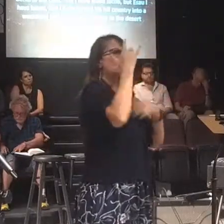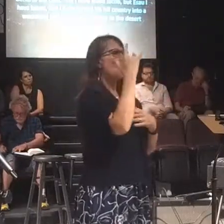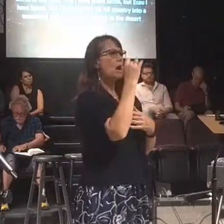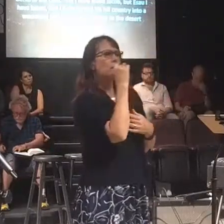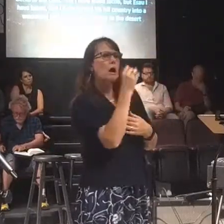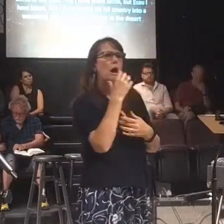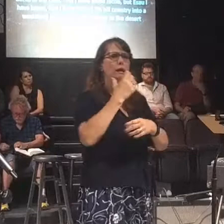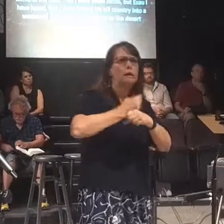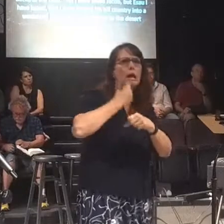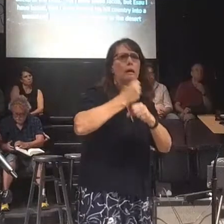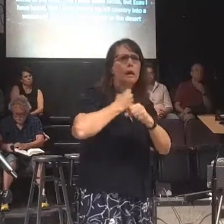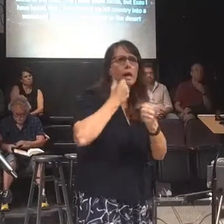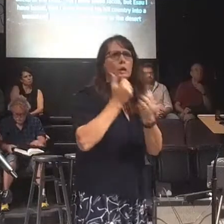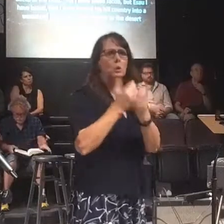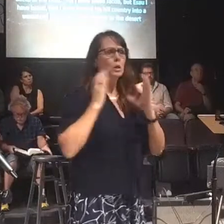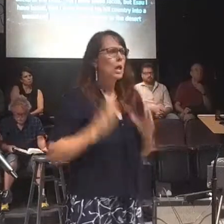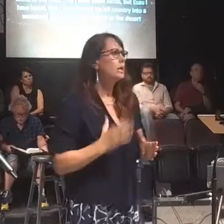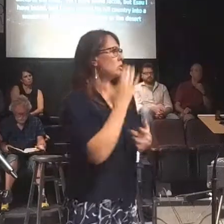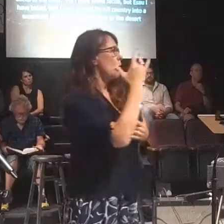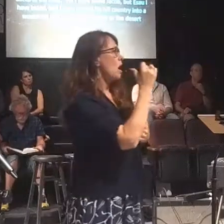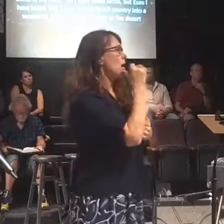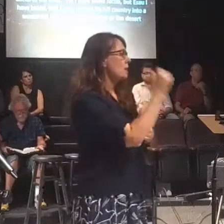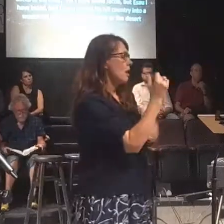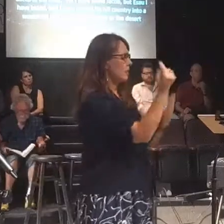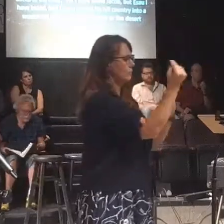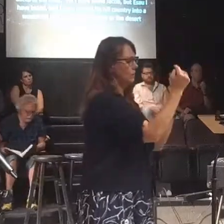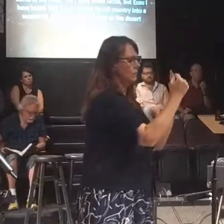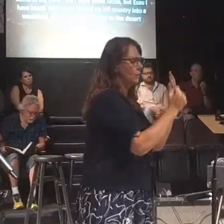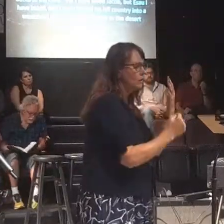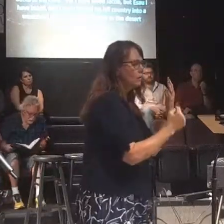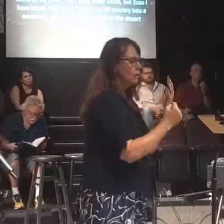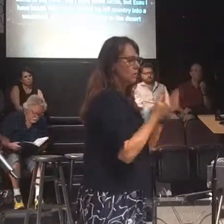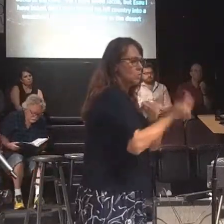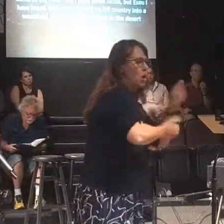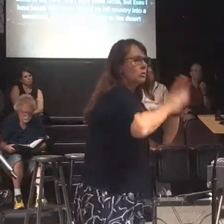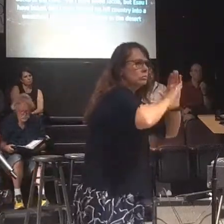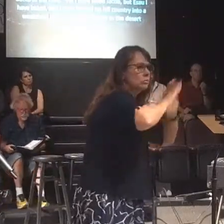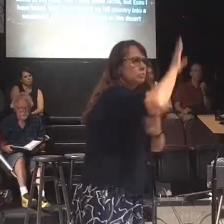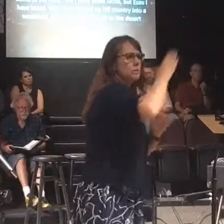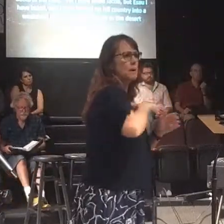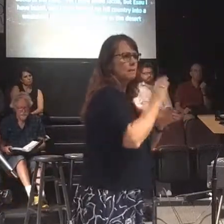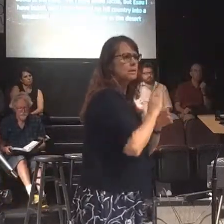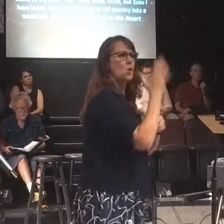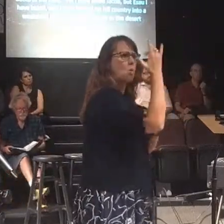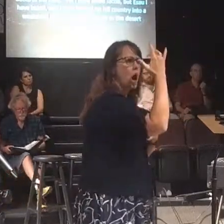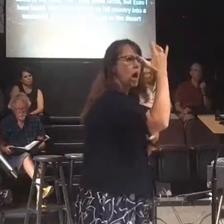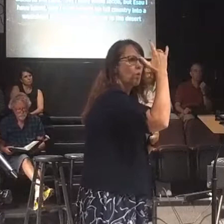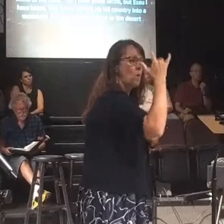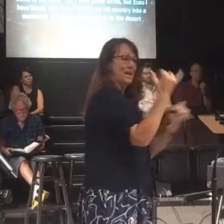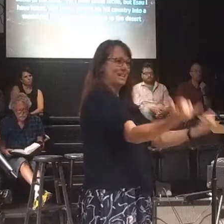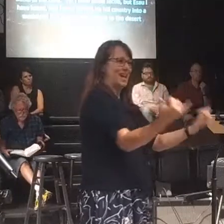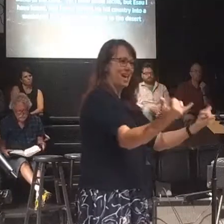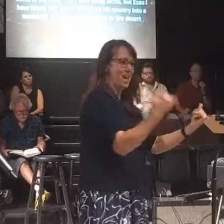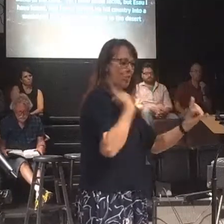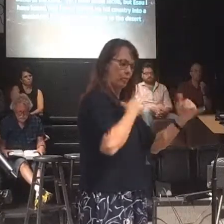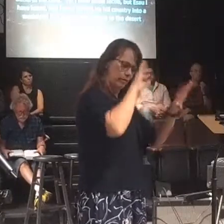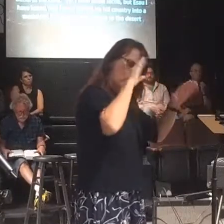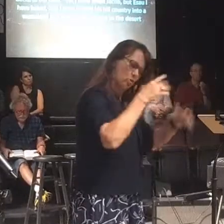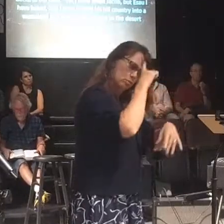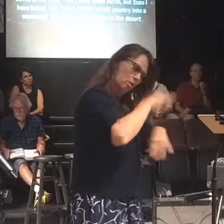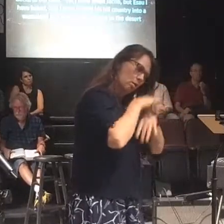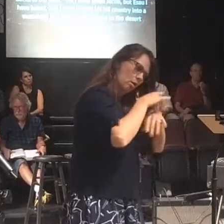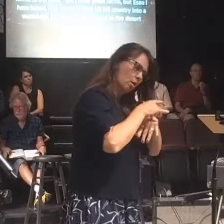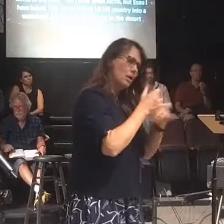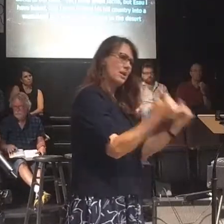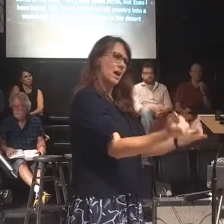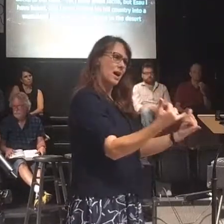Right? Why am I not making A, B, or C progress in my business, for example, in my career, in my relationships? Why